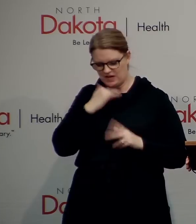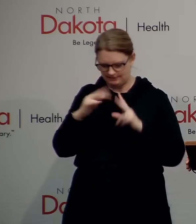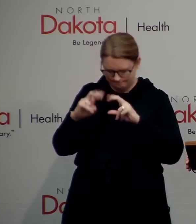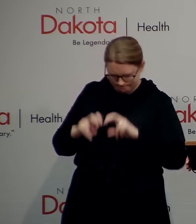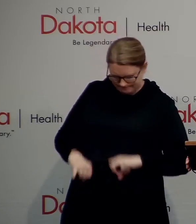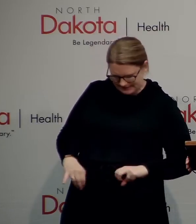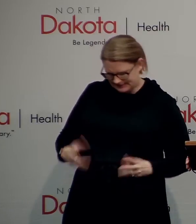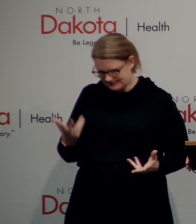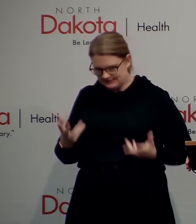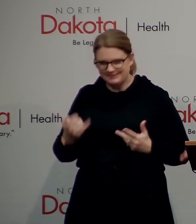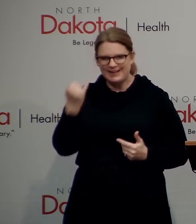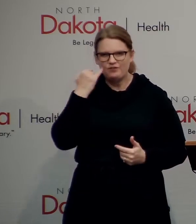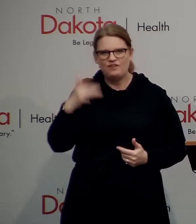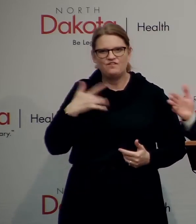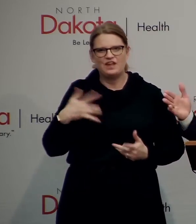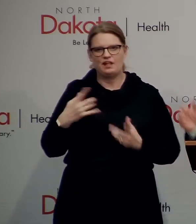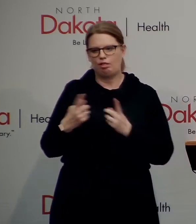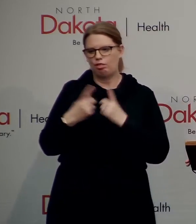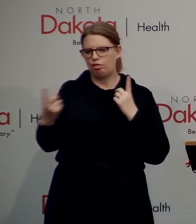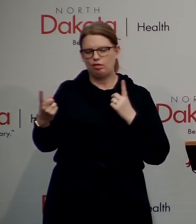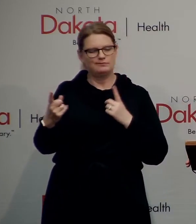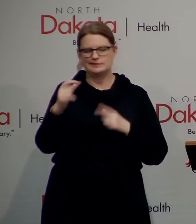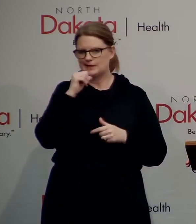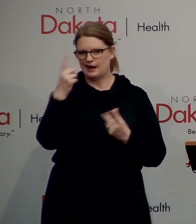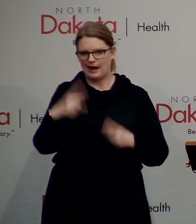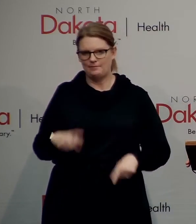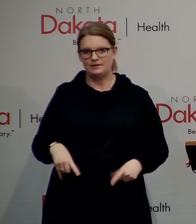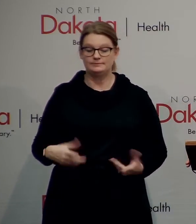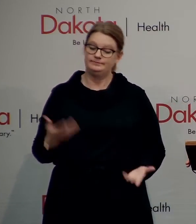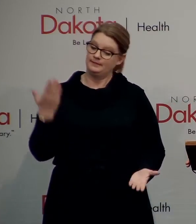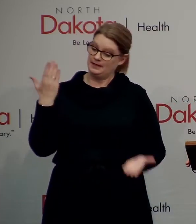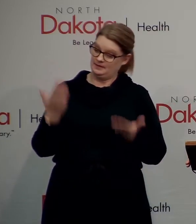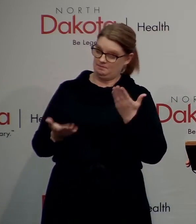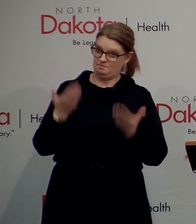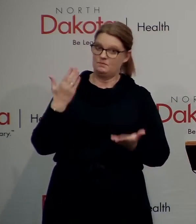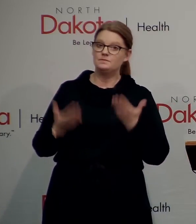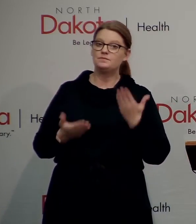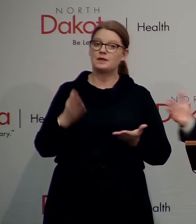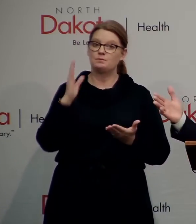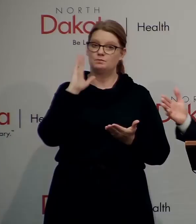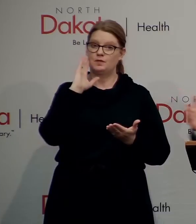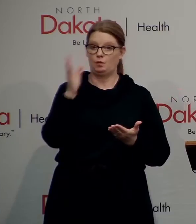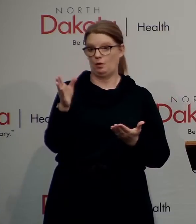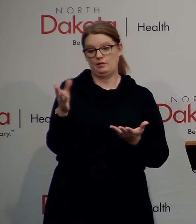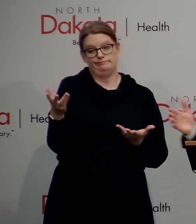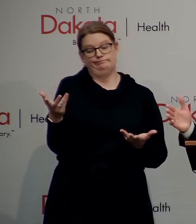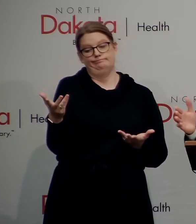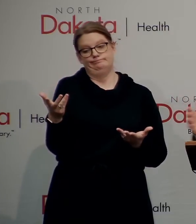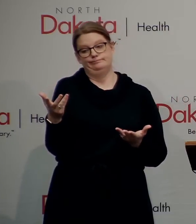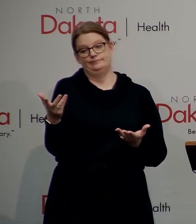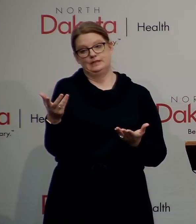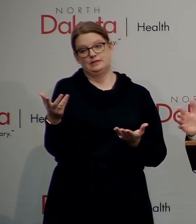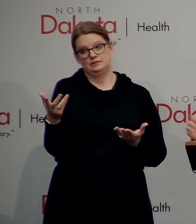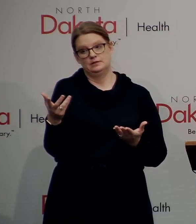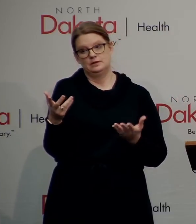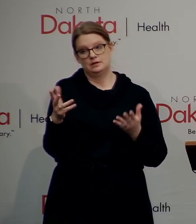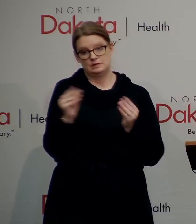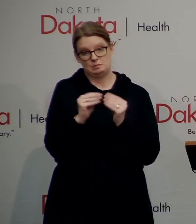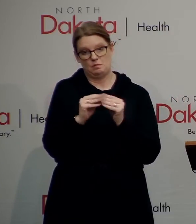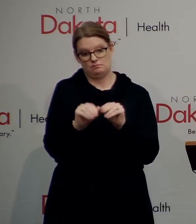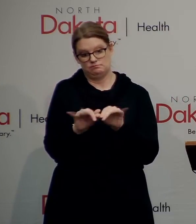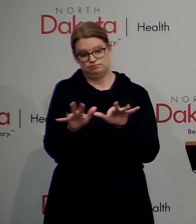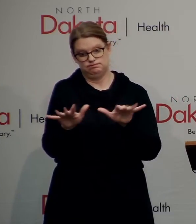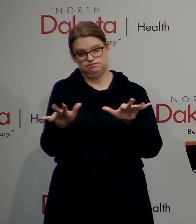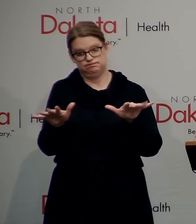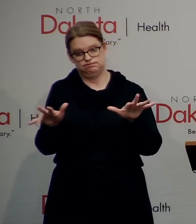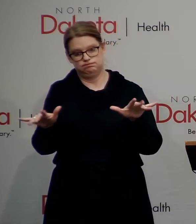happening, we could be walking down the scale like every other state has, and as the wider the spread, the more